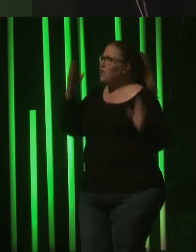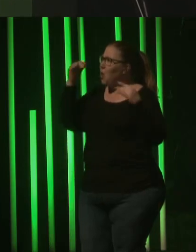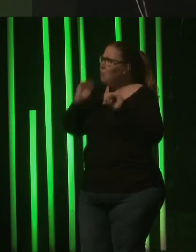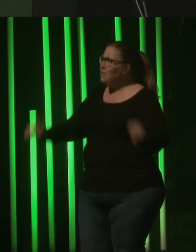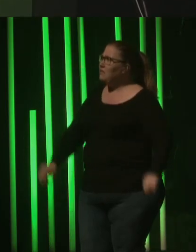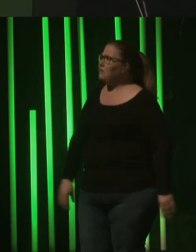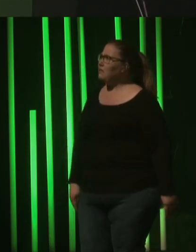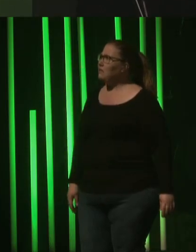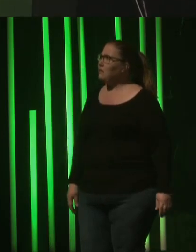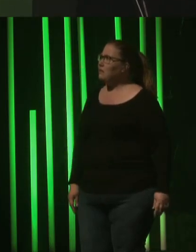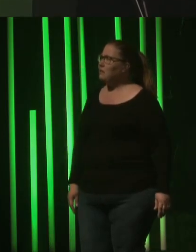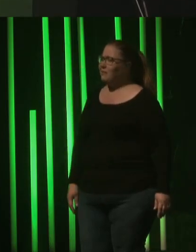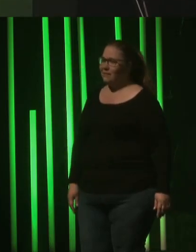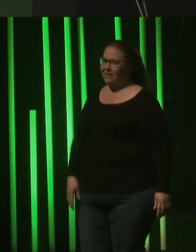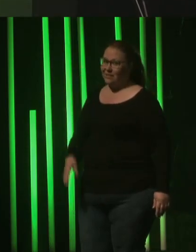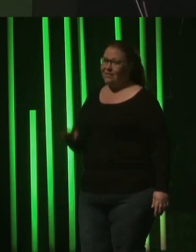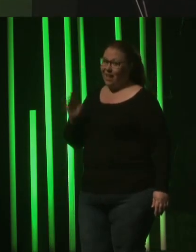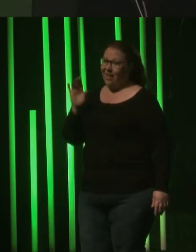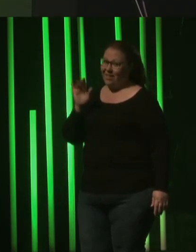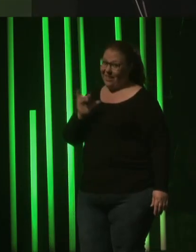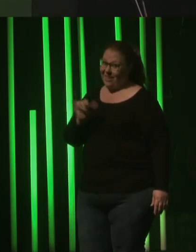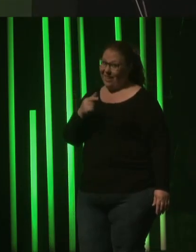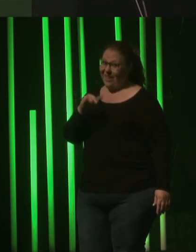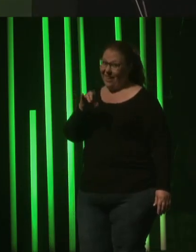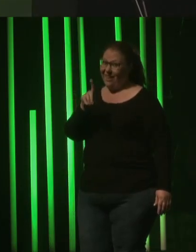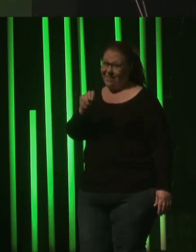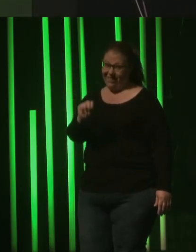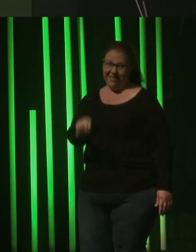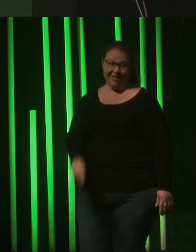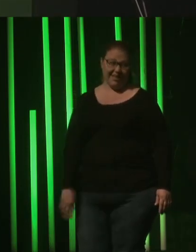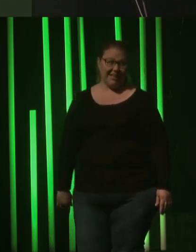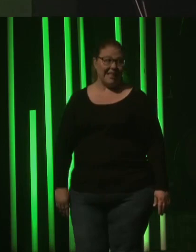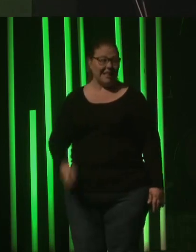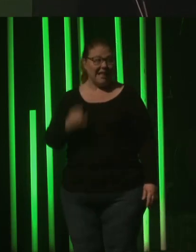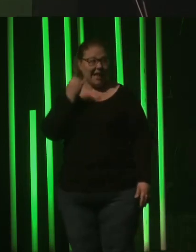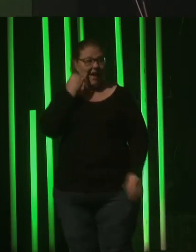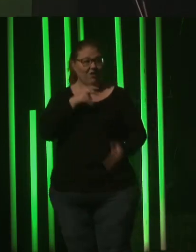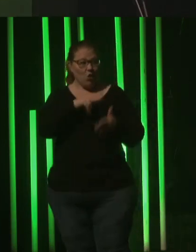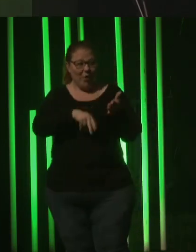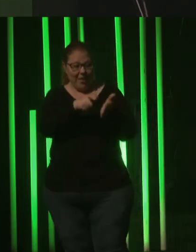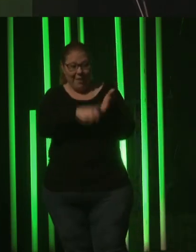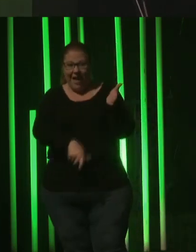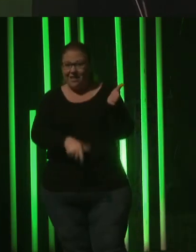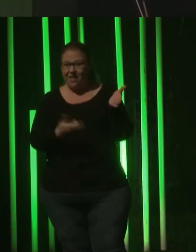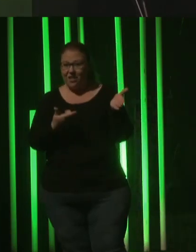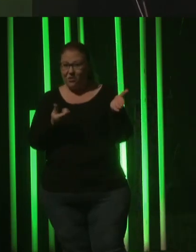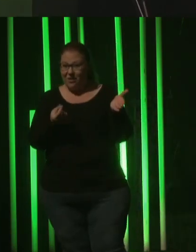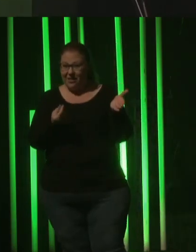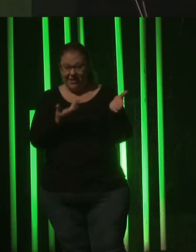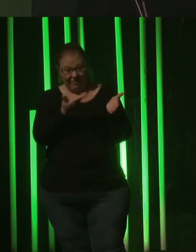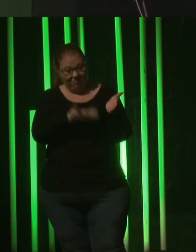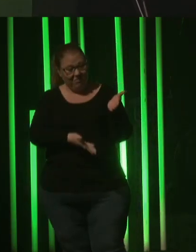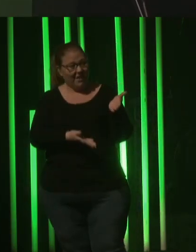hopelessness. That's where Gideon was. And if you read the passage, you know what he did? The scripture says that